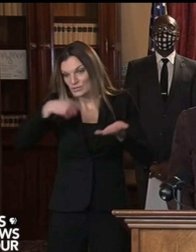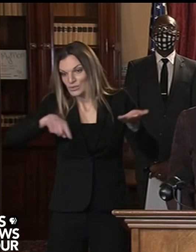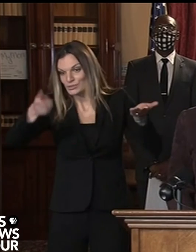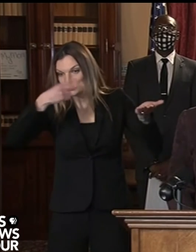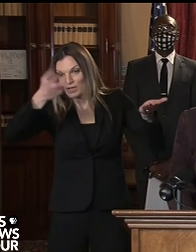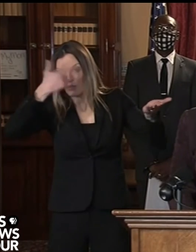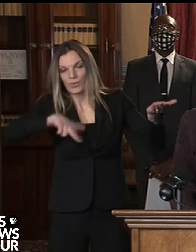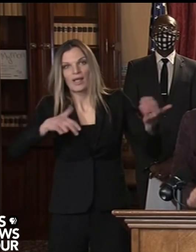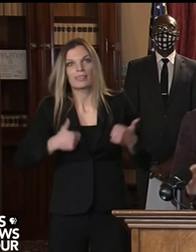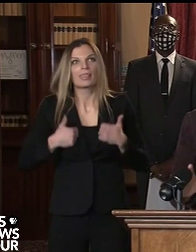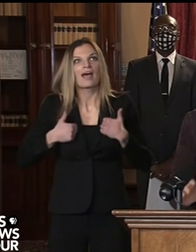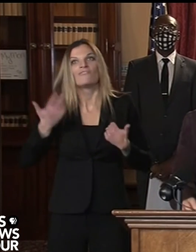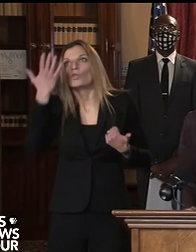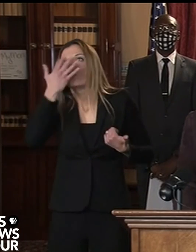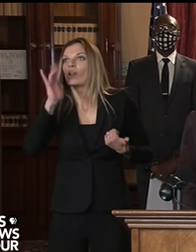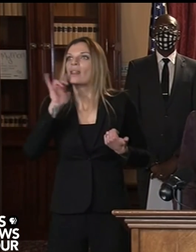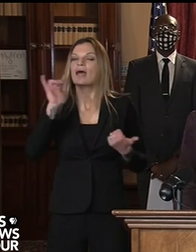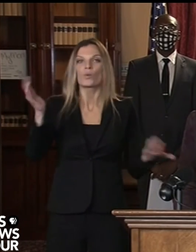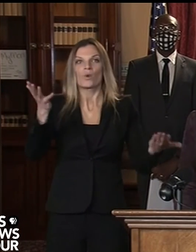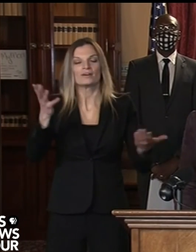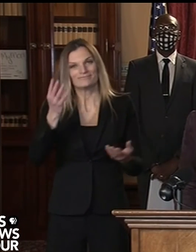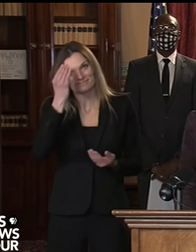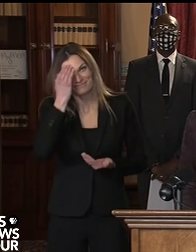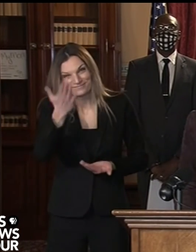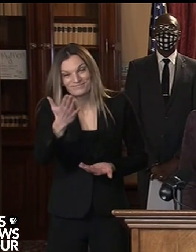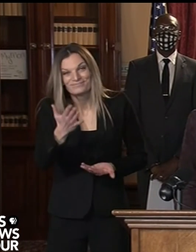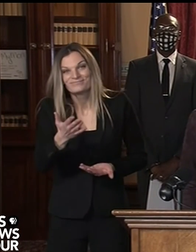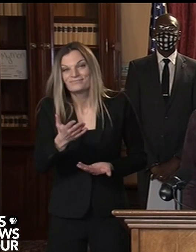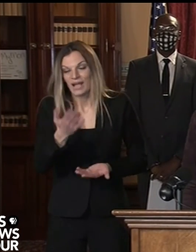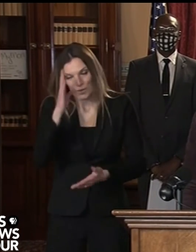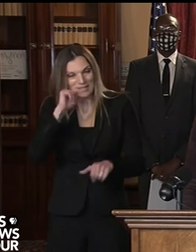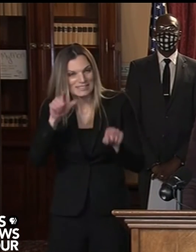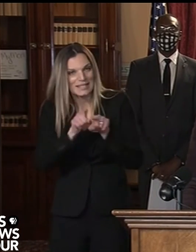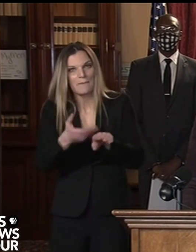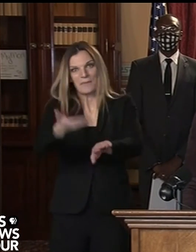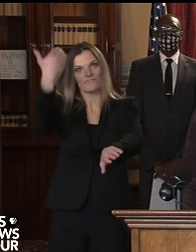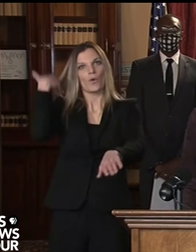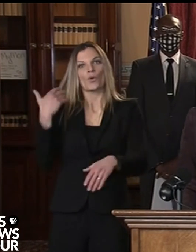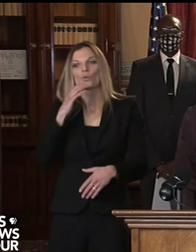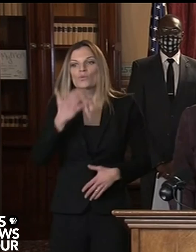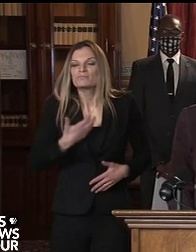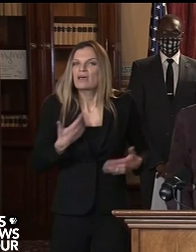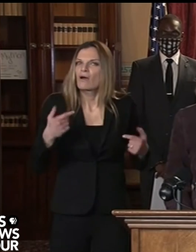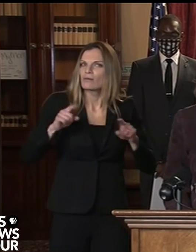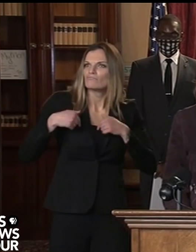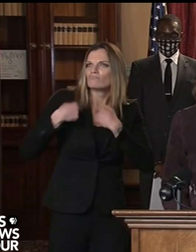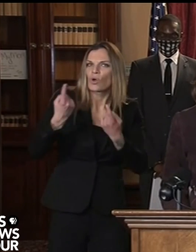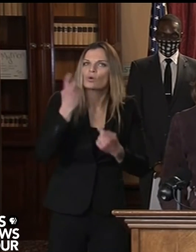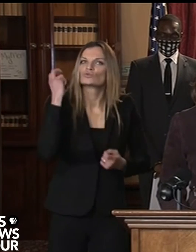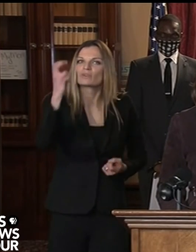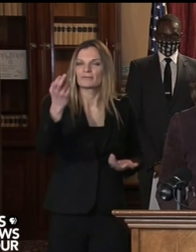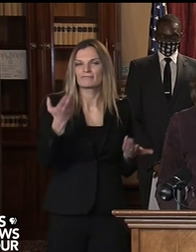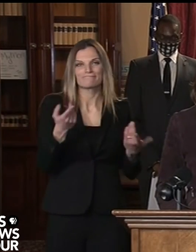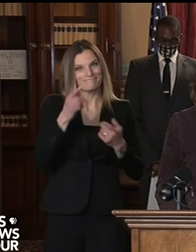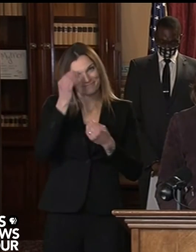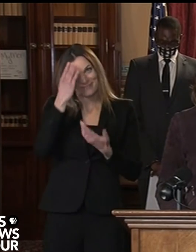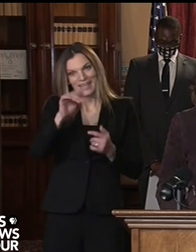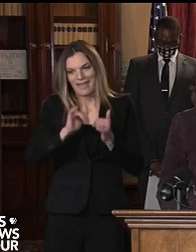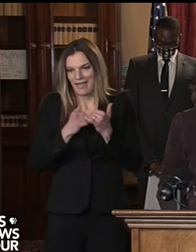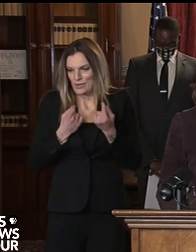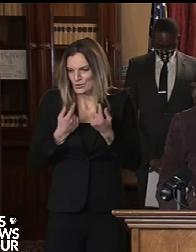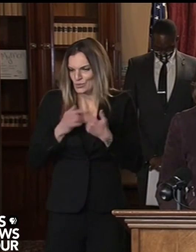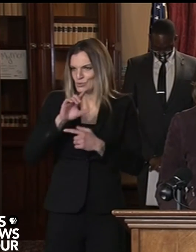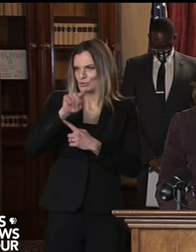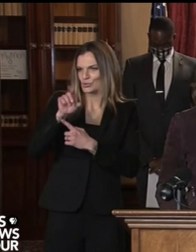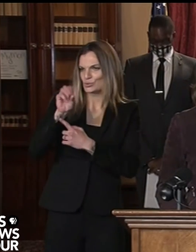really are encouraging people not to travel for Christmas, to start figuring out how do you Zoom to stay close, how do you